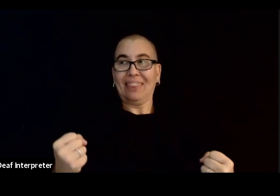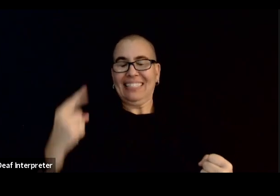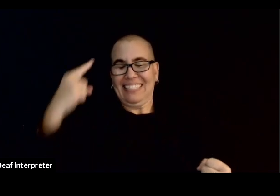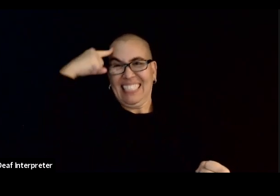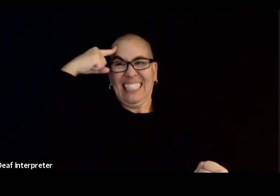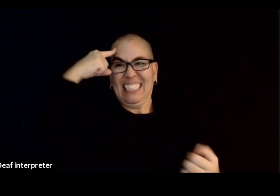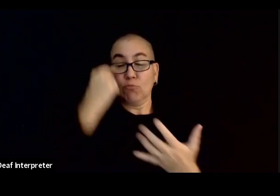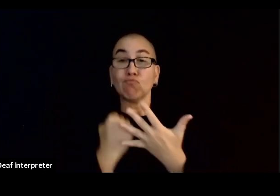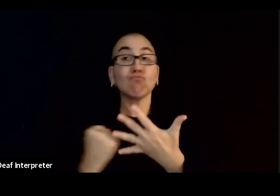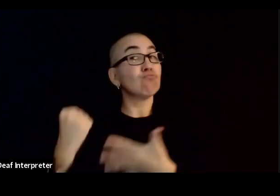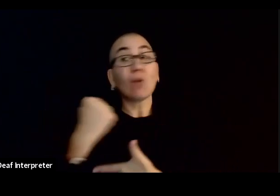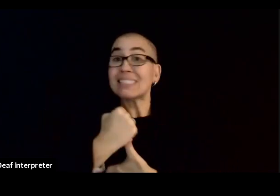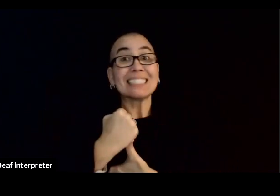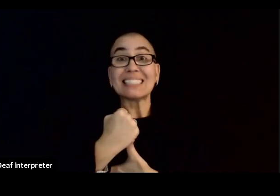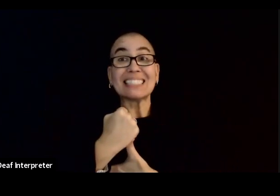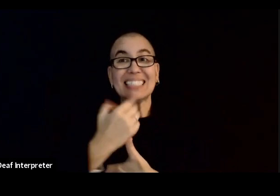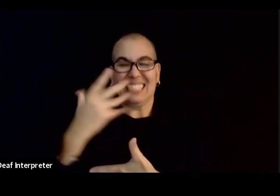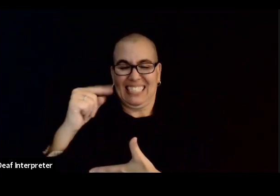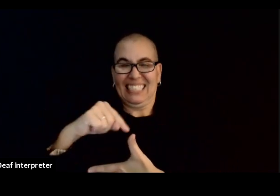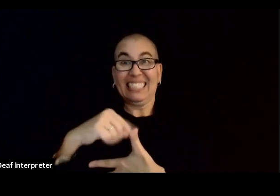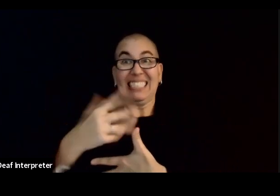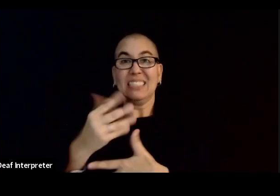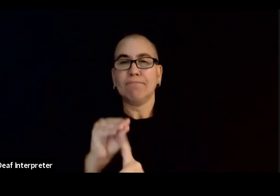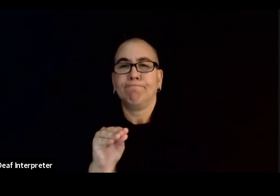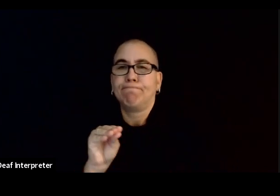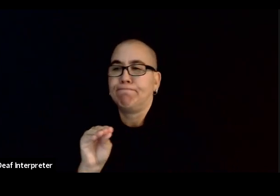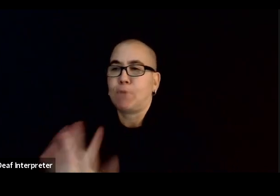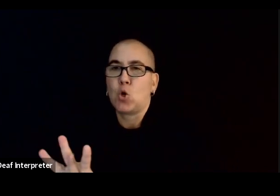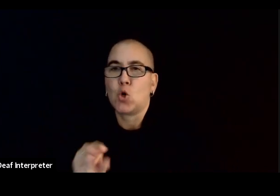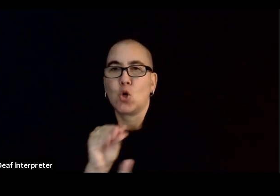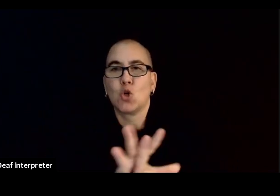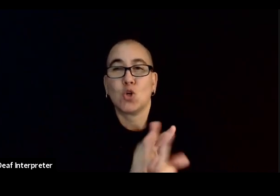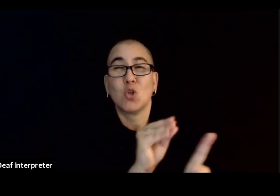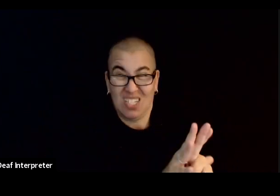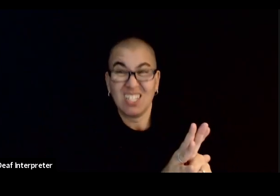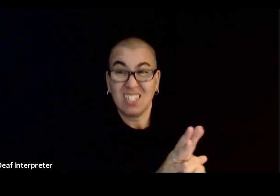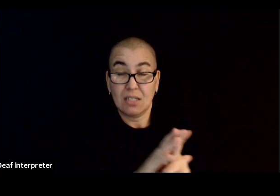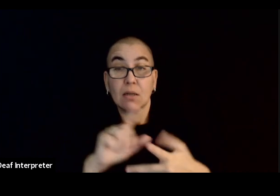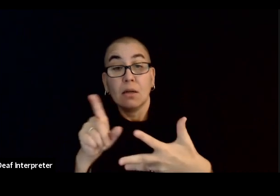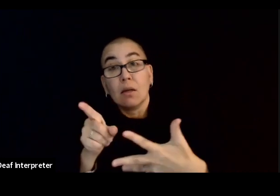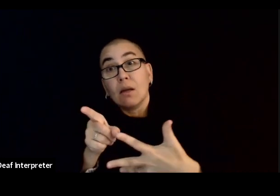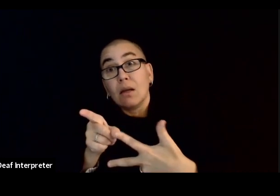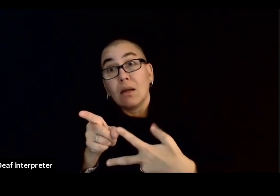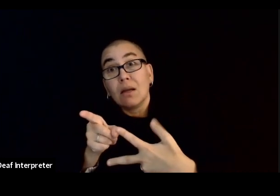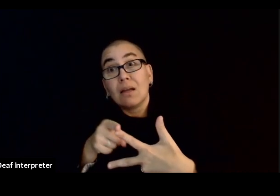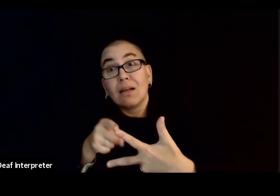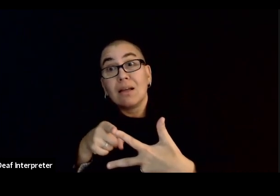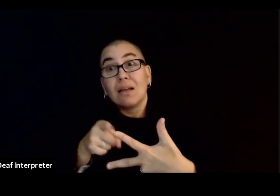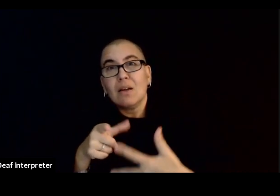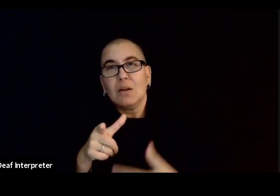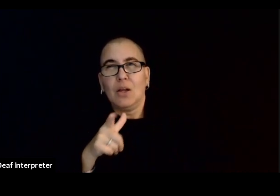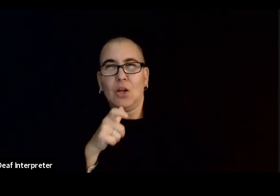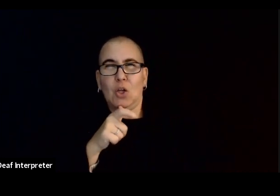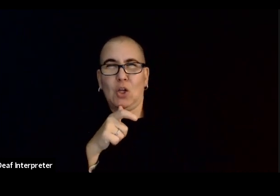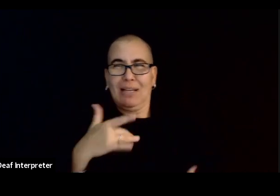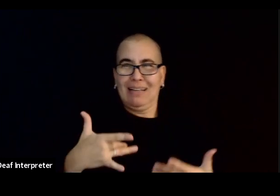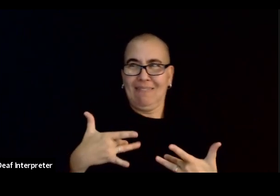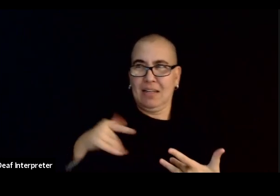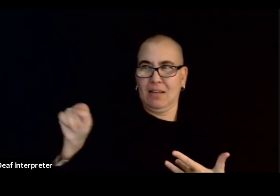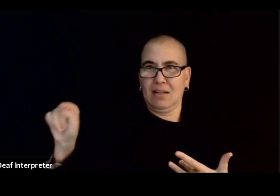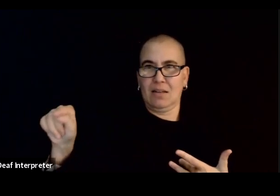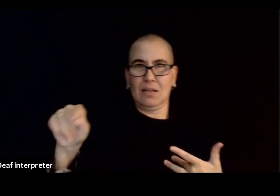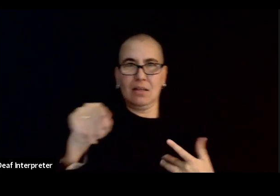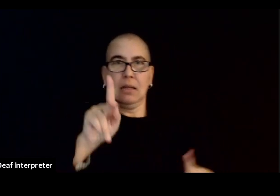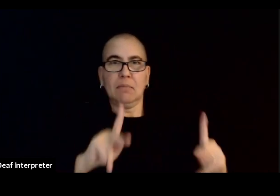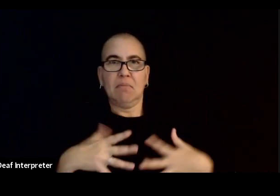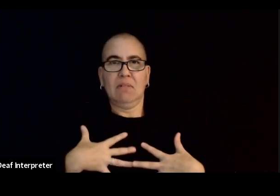exposed to a case have the opportunity to be tested, that individuals who are symptomatic have the opportunity to be